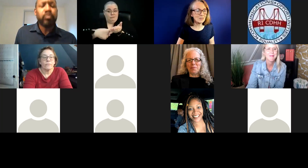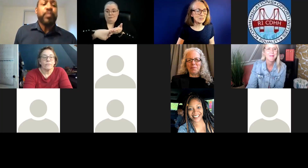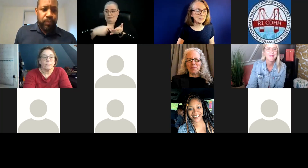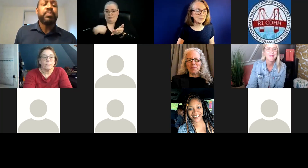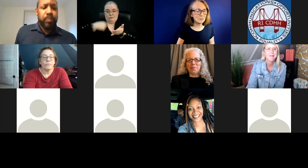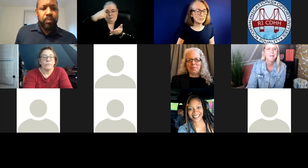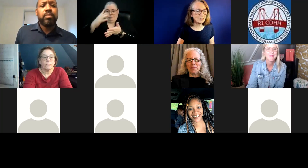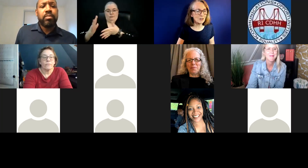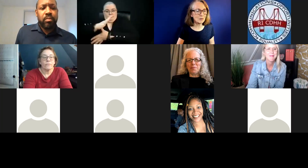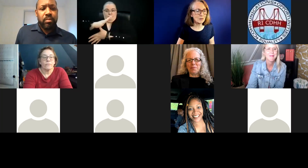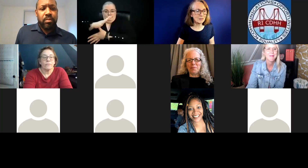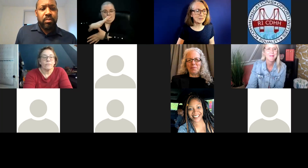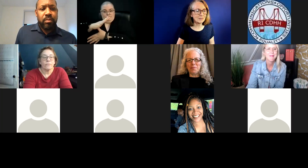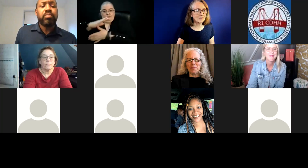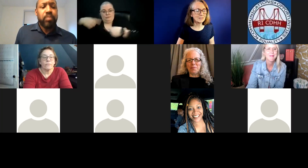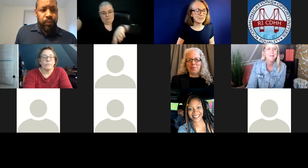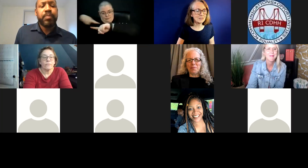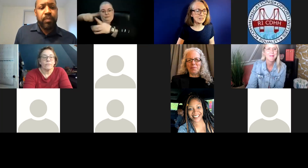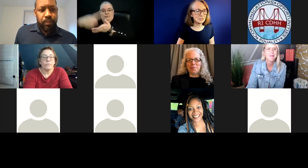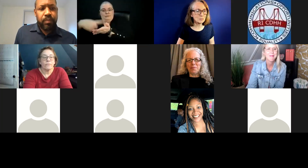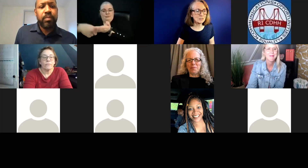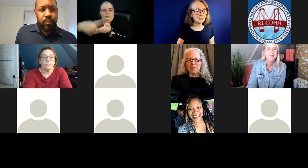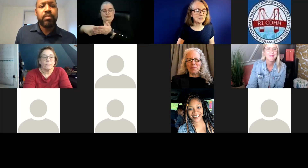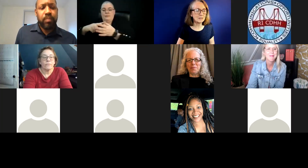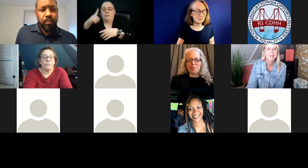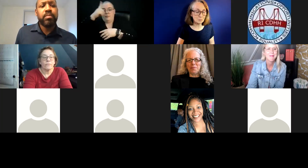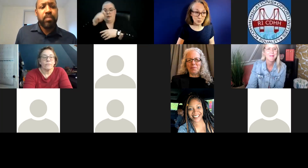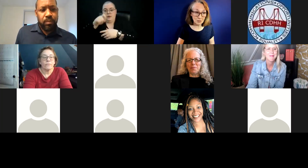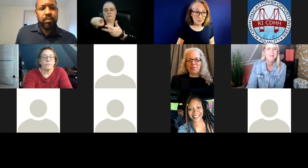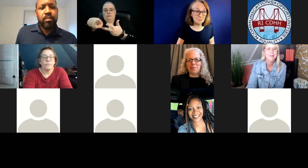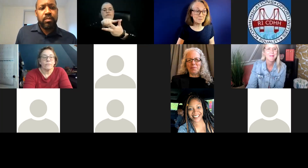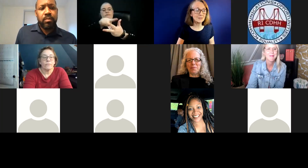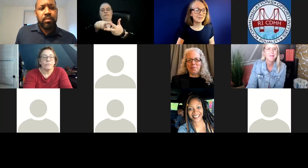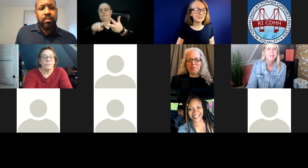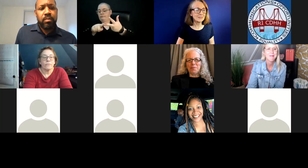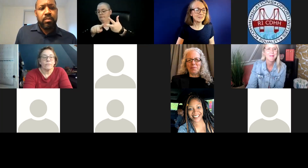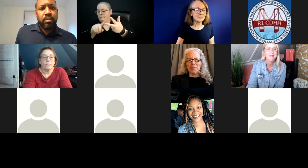really been able to talk about that. So I think that should be a priority.